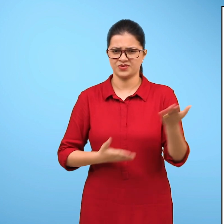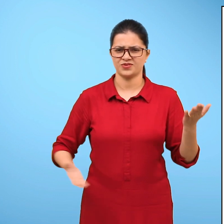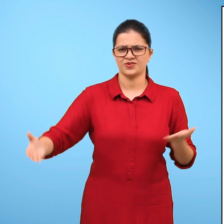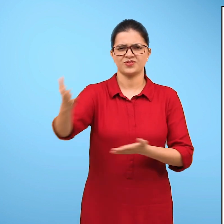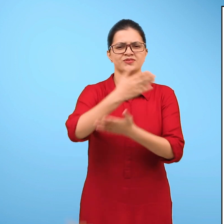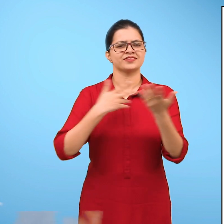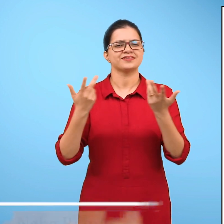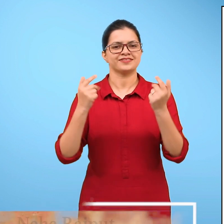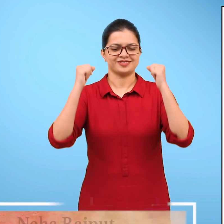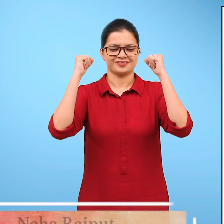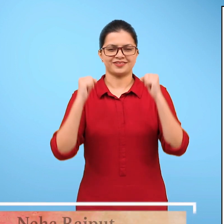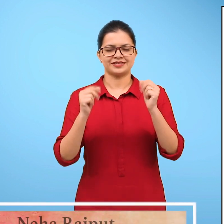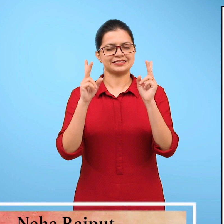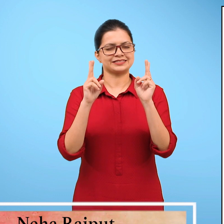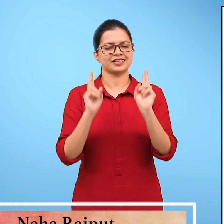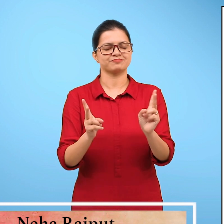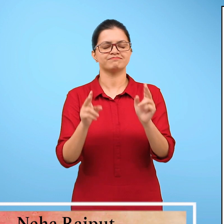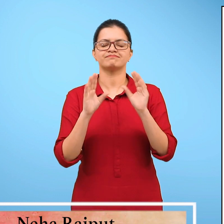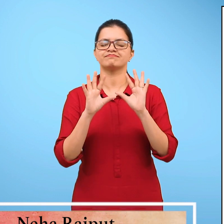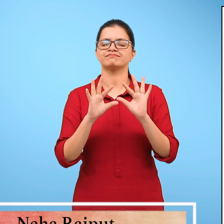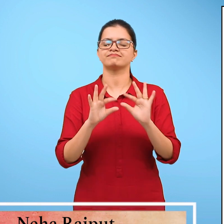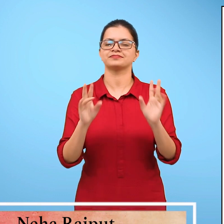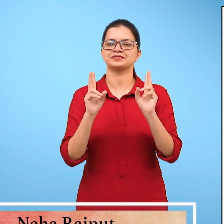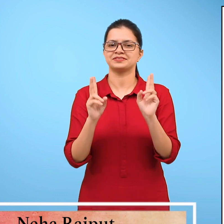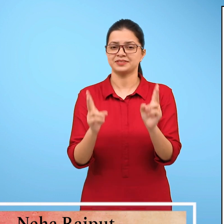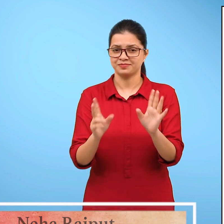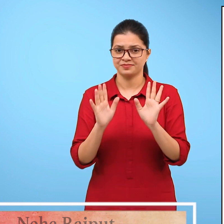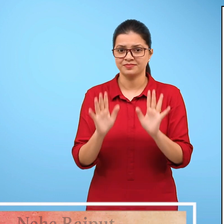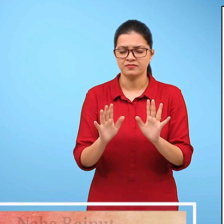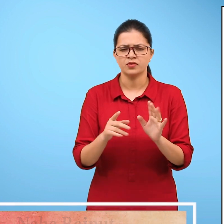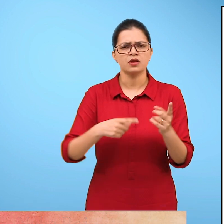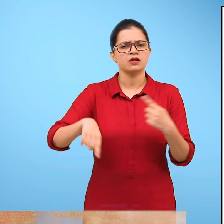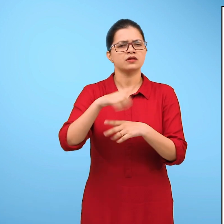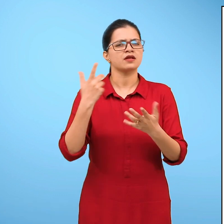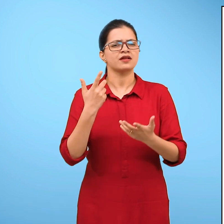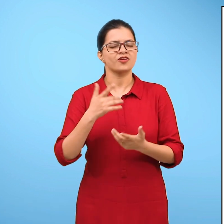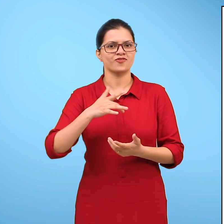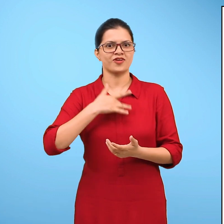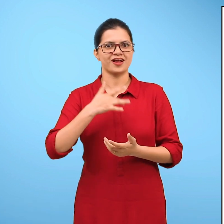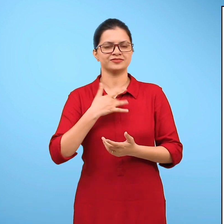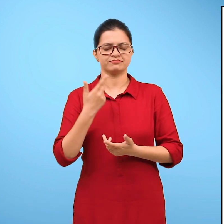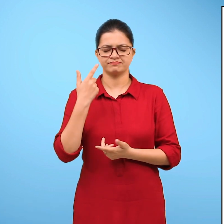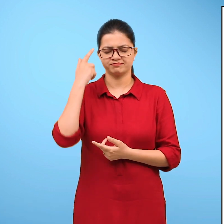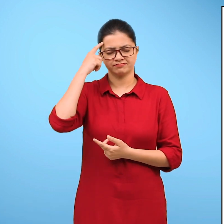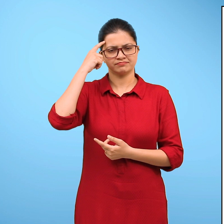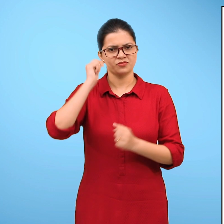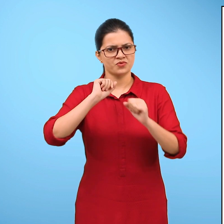Body movements. Sit absolutely still. Observe the movements taking place in your